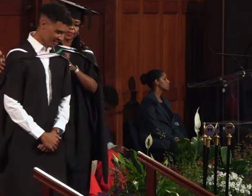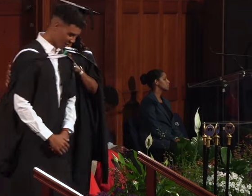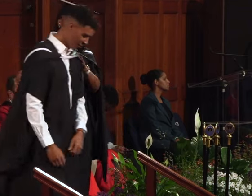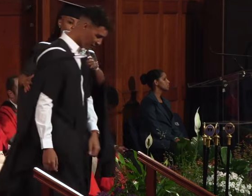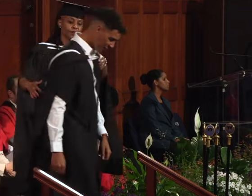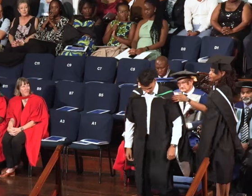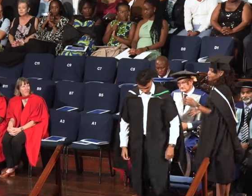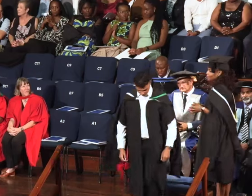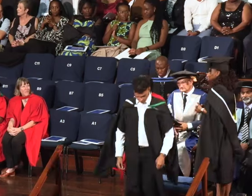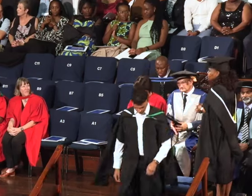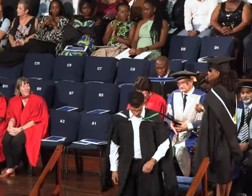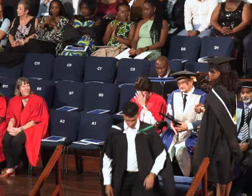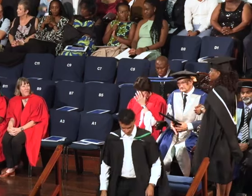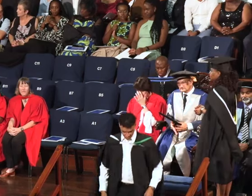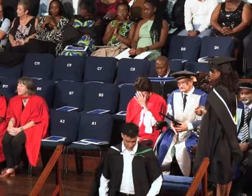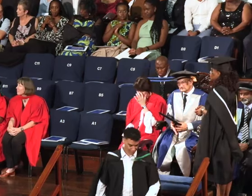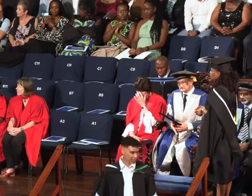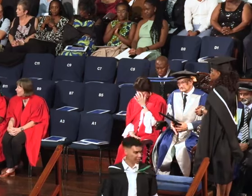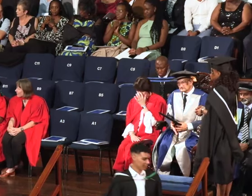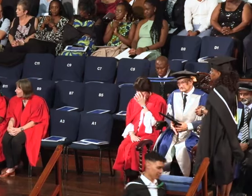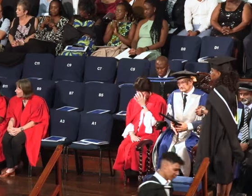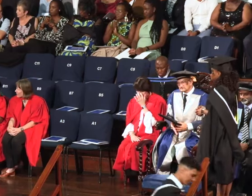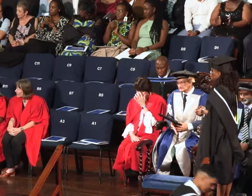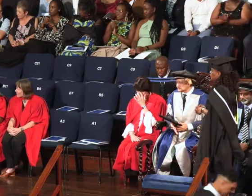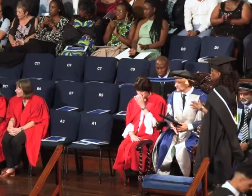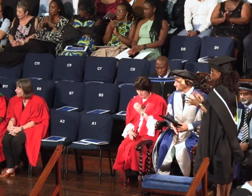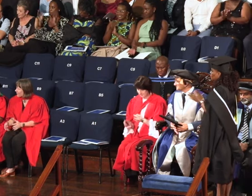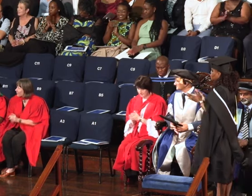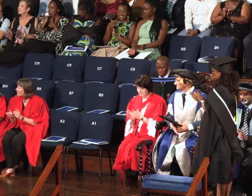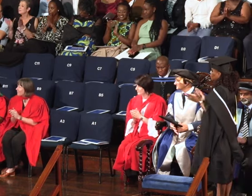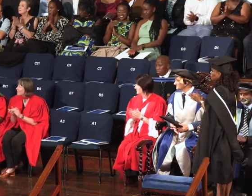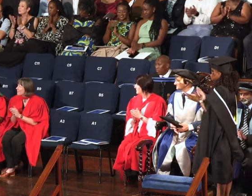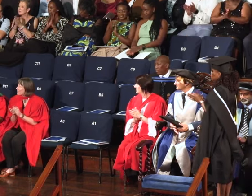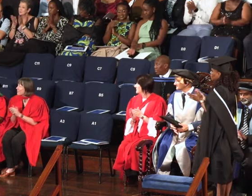For a Master of Science in Engineering, Ismail Khan.